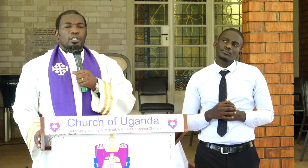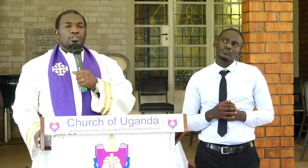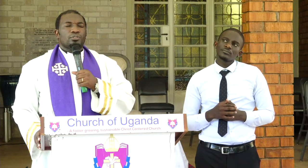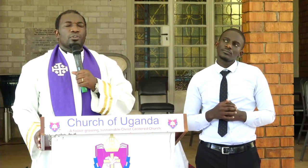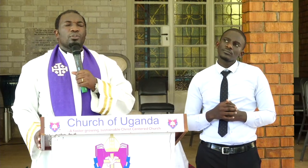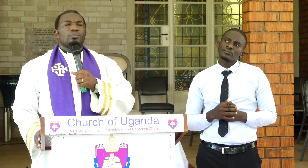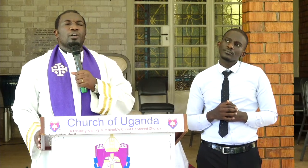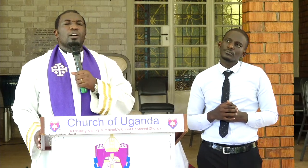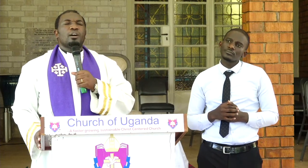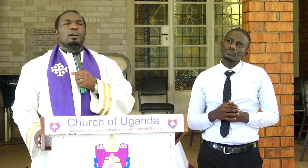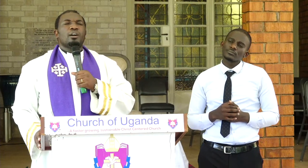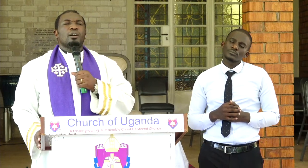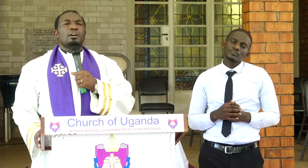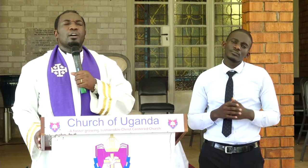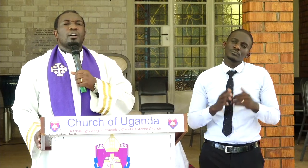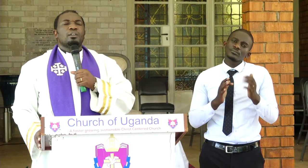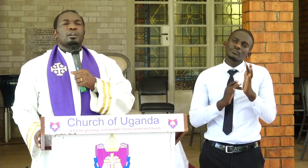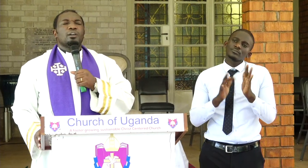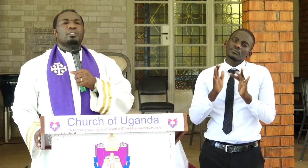is